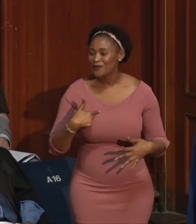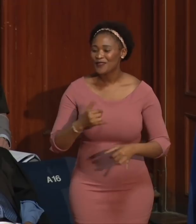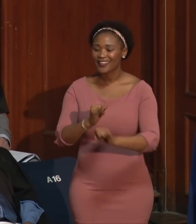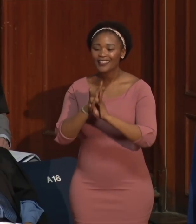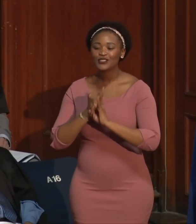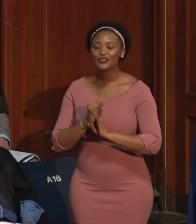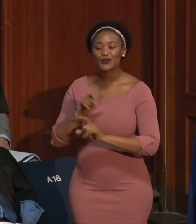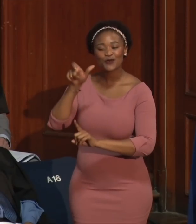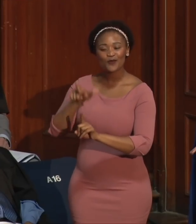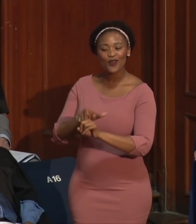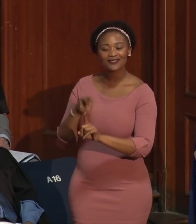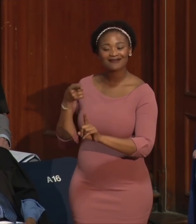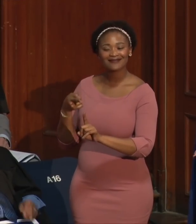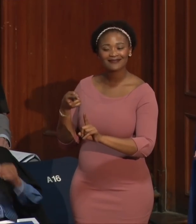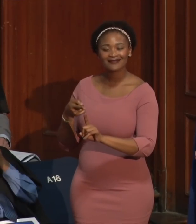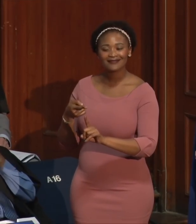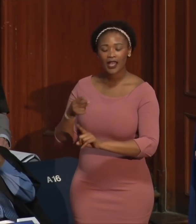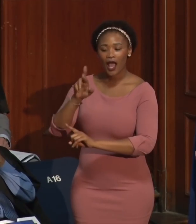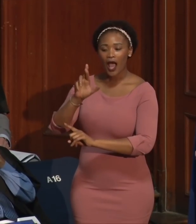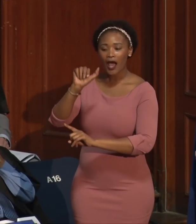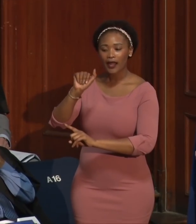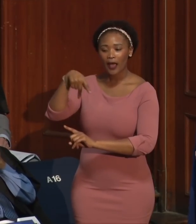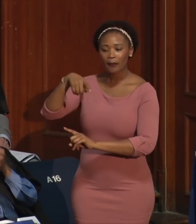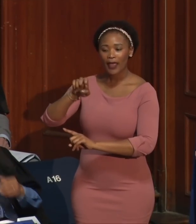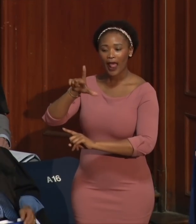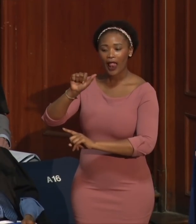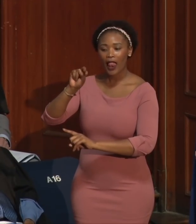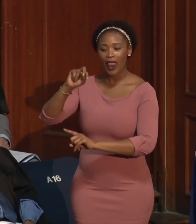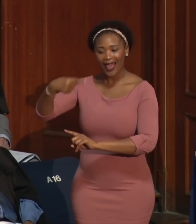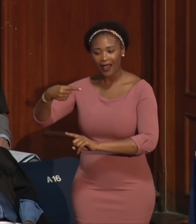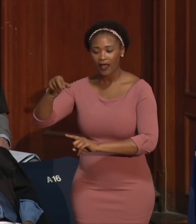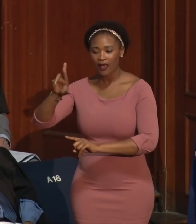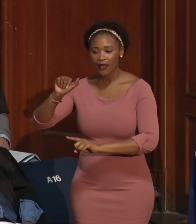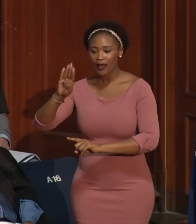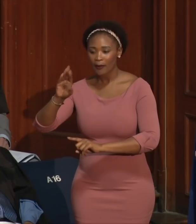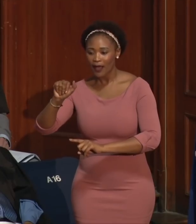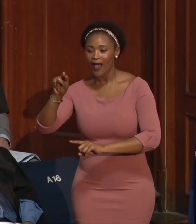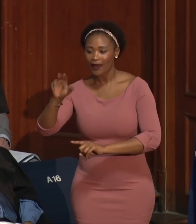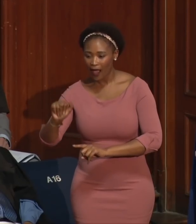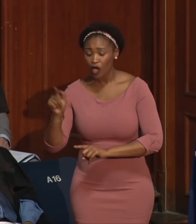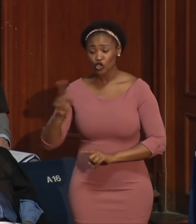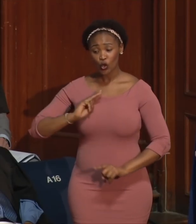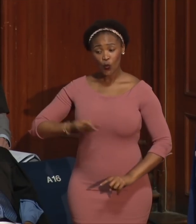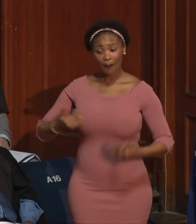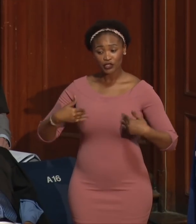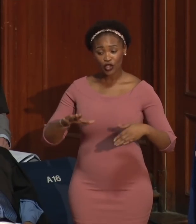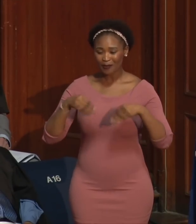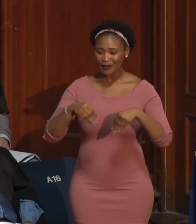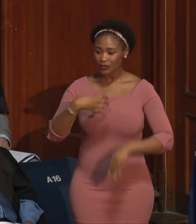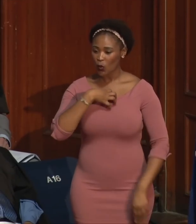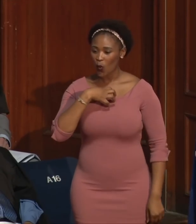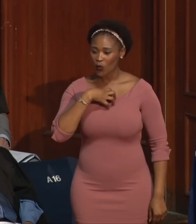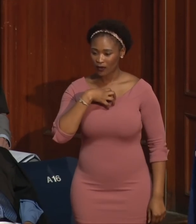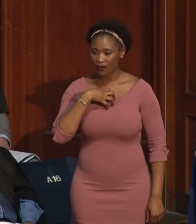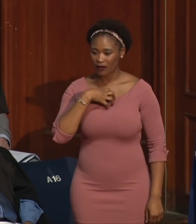introduce you to our guest speaker, Rapelang Rabana. She's a woman who started her own business, was